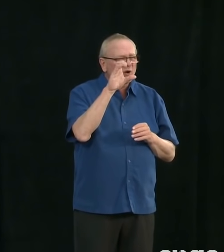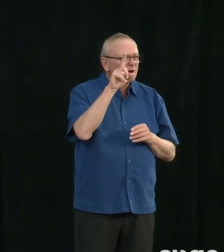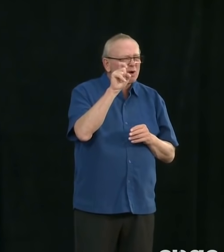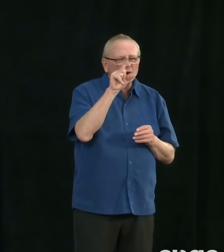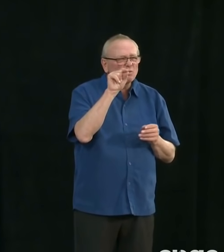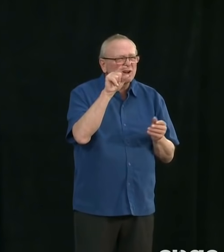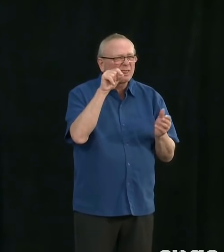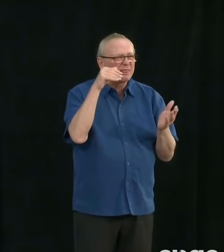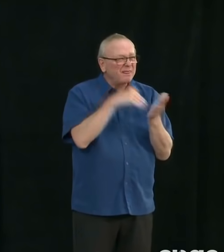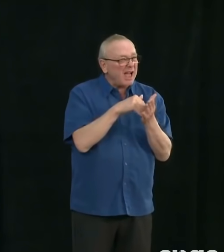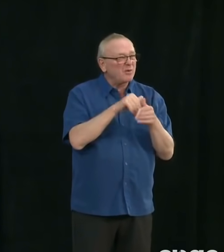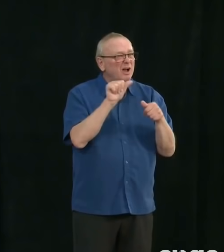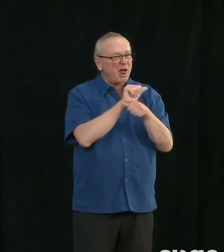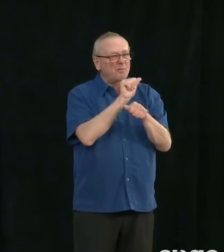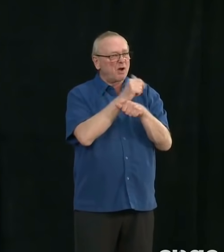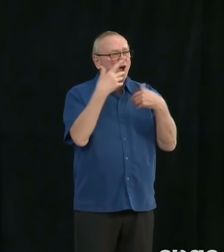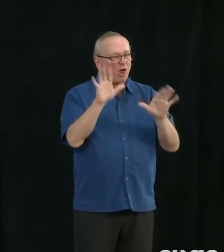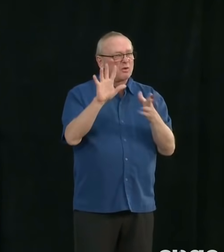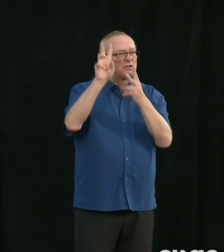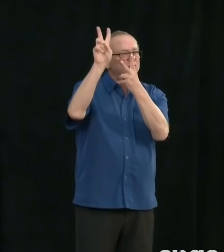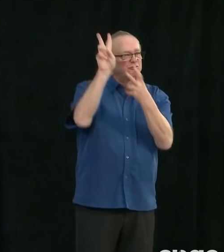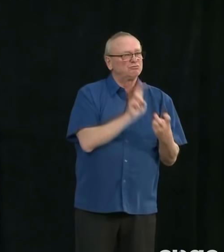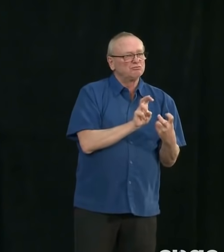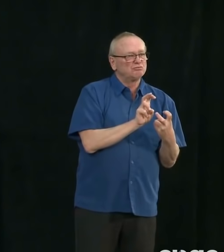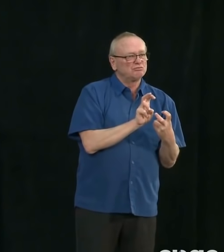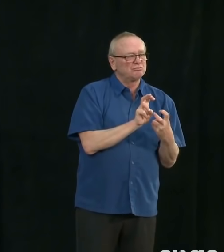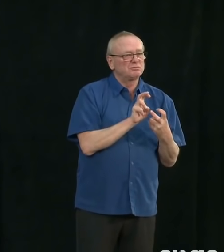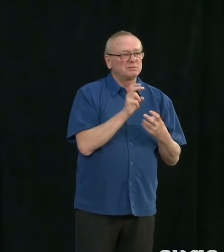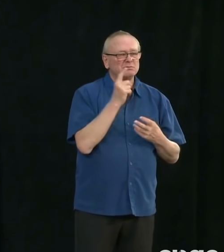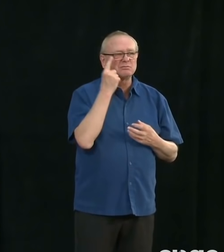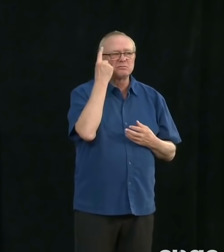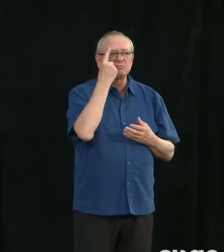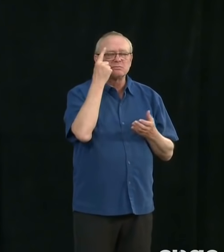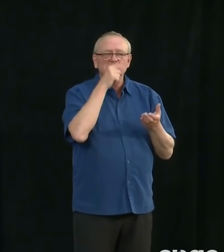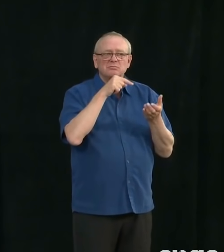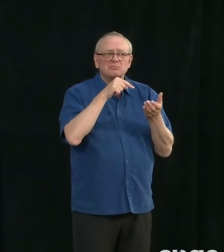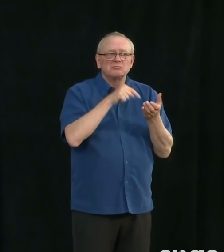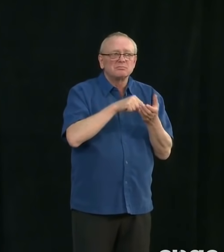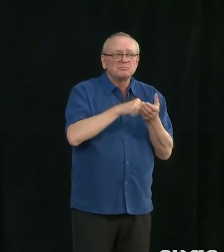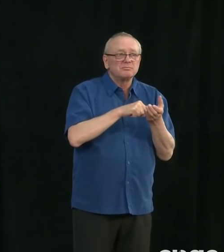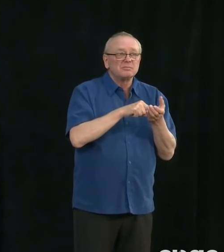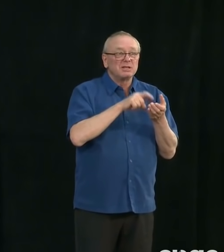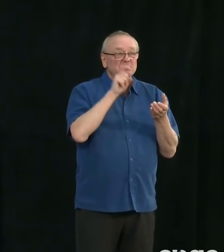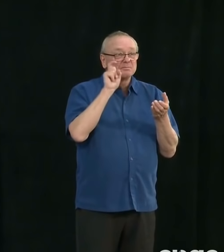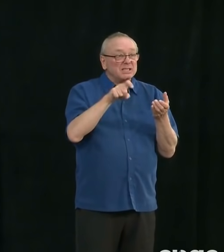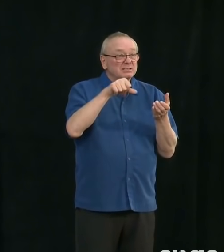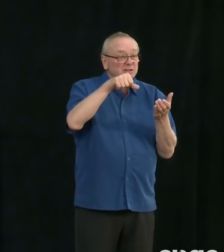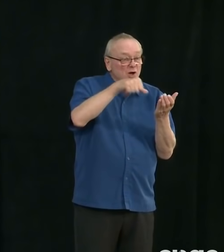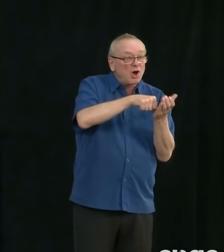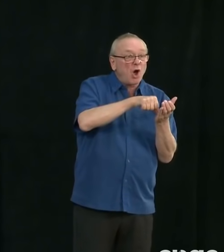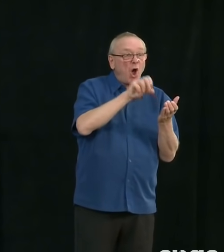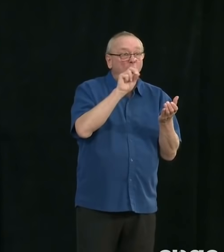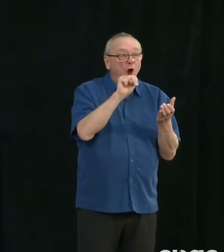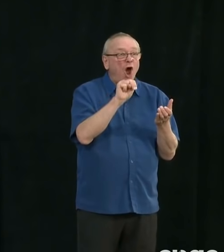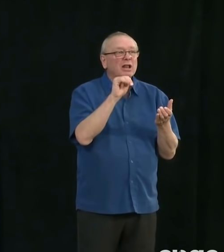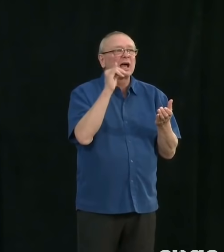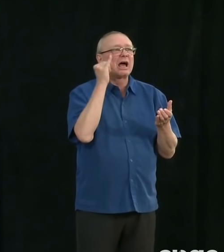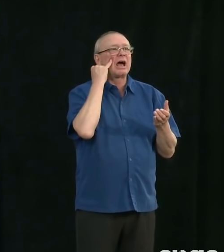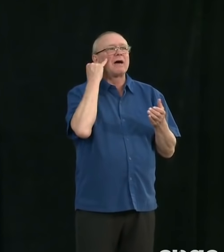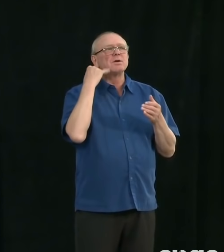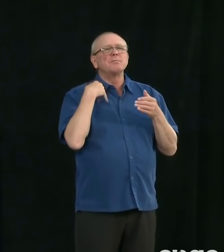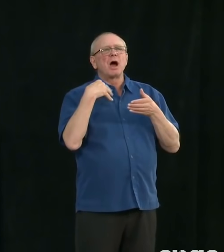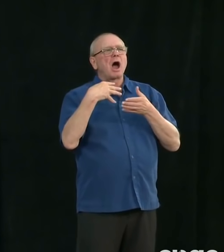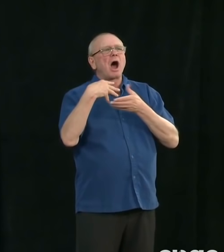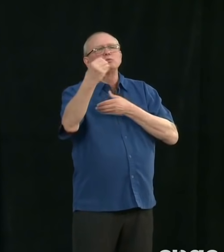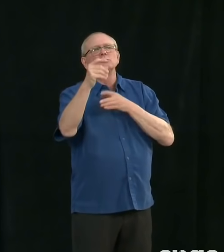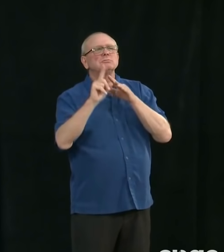reports of it just, well, frankly, not working. Like, you have to have it on if you're going to go run an errand. There's also concerns